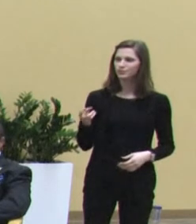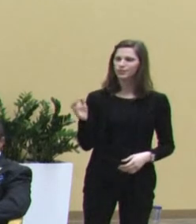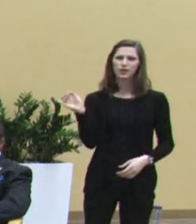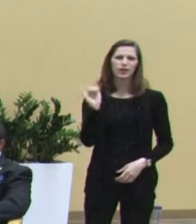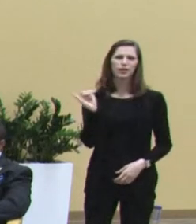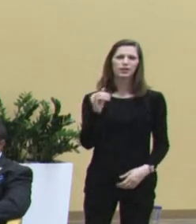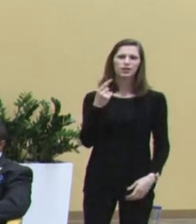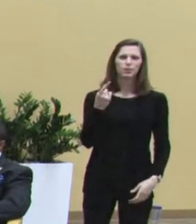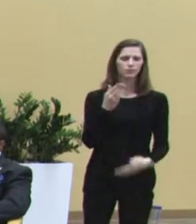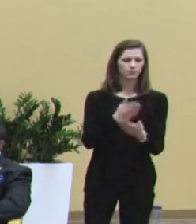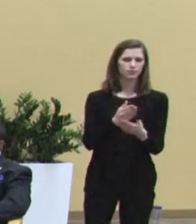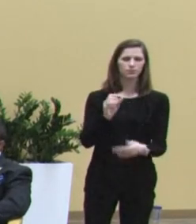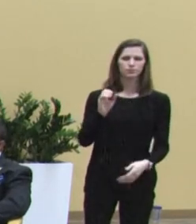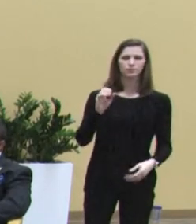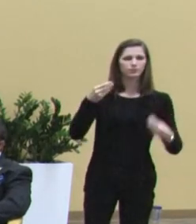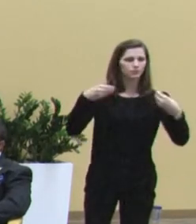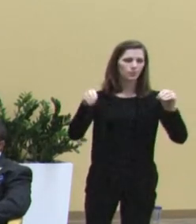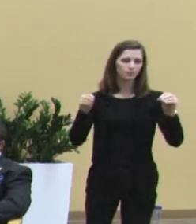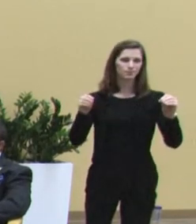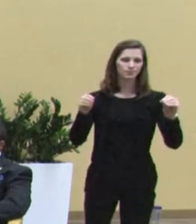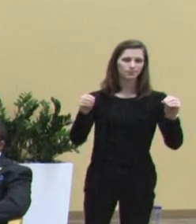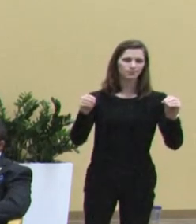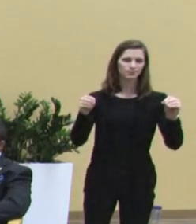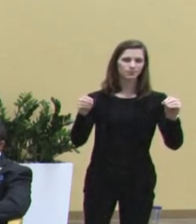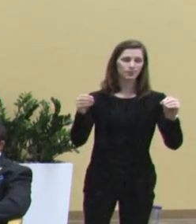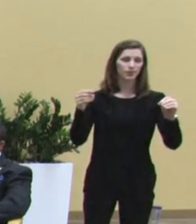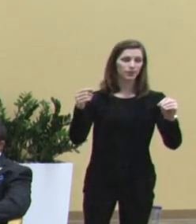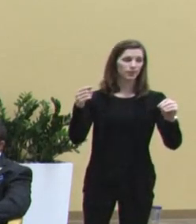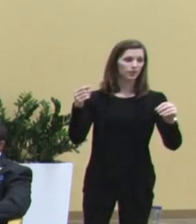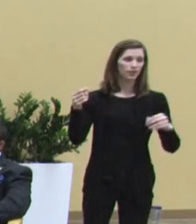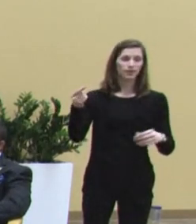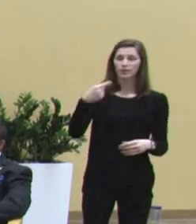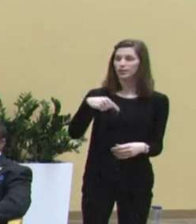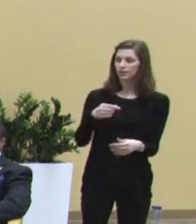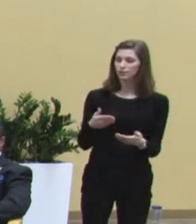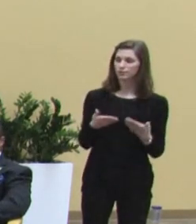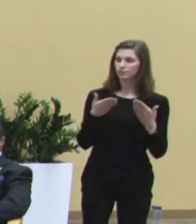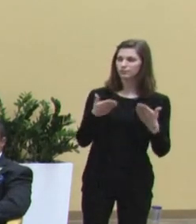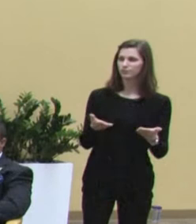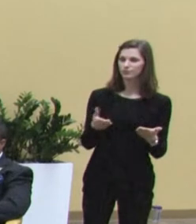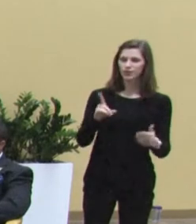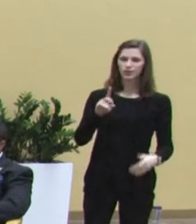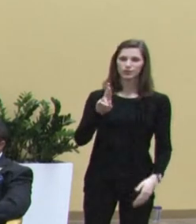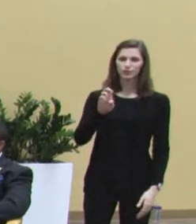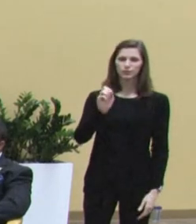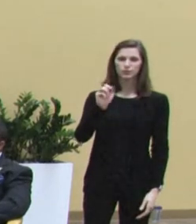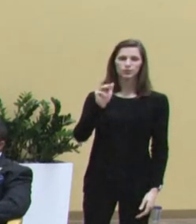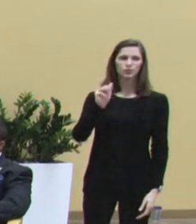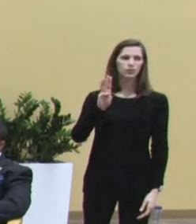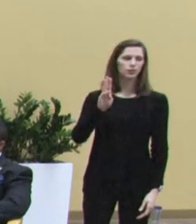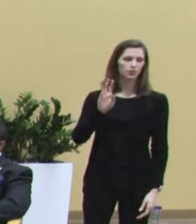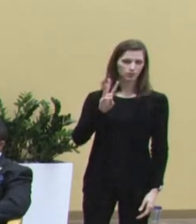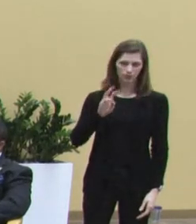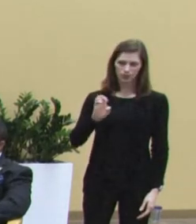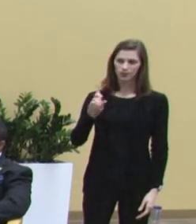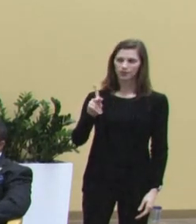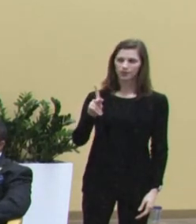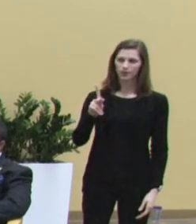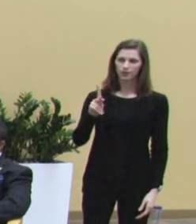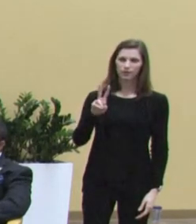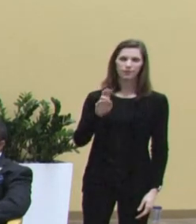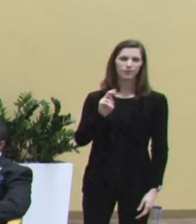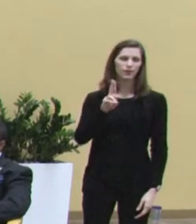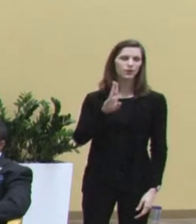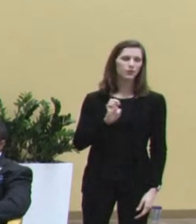so they provided us with Dream Week, this venue. I also like to thank